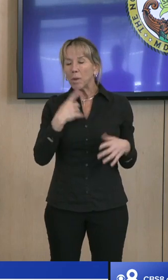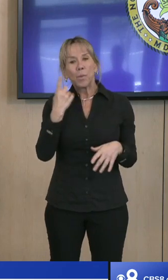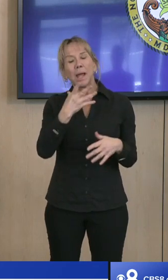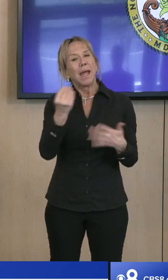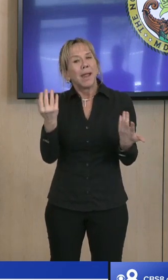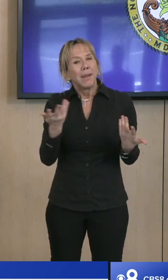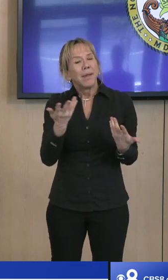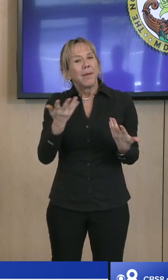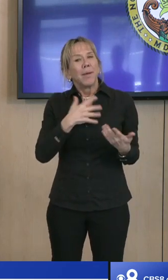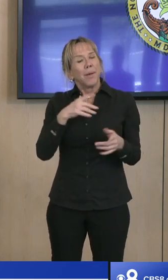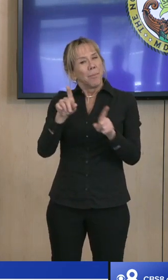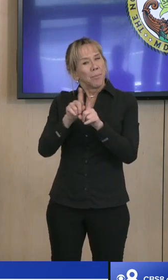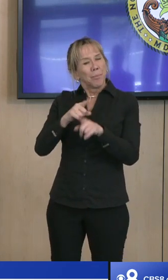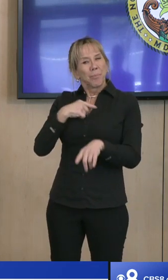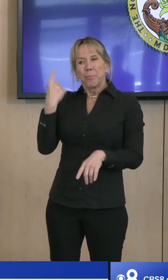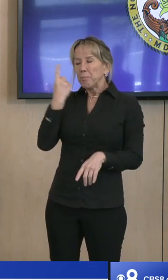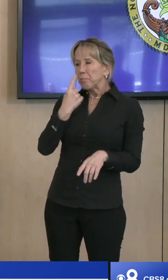sort of